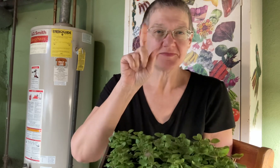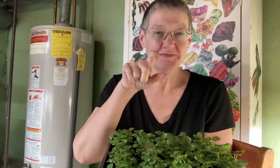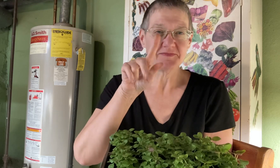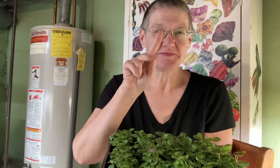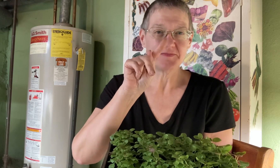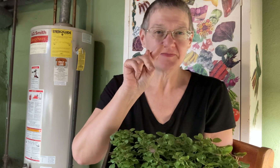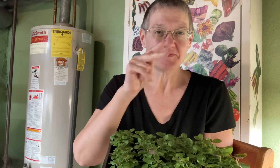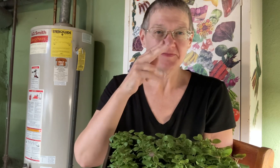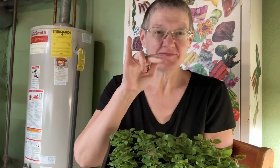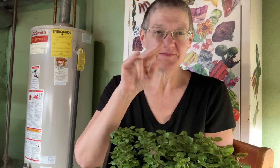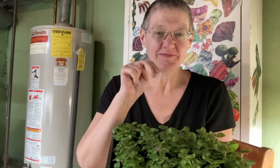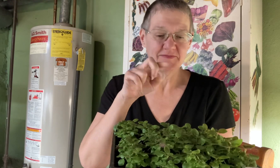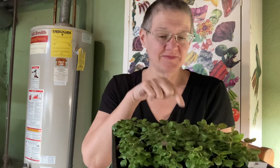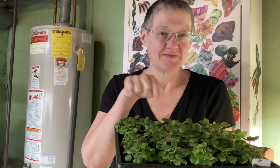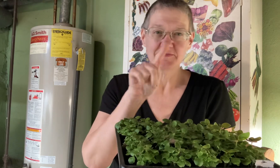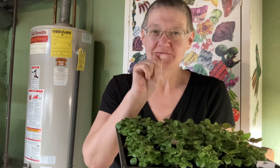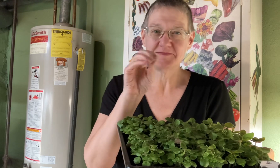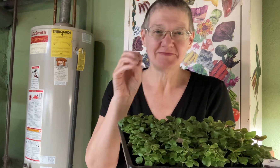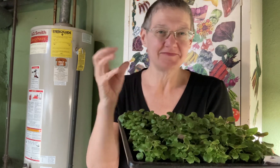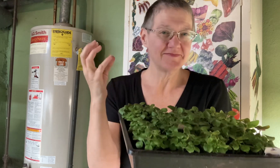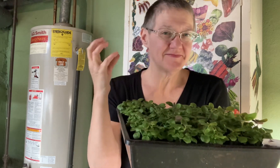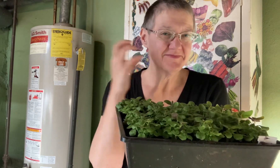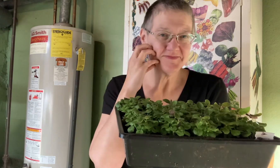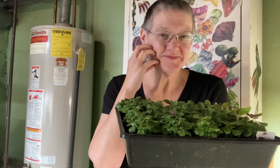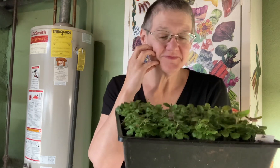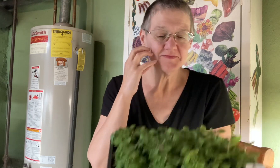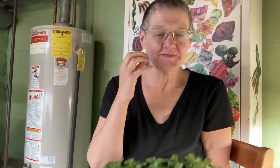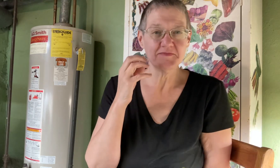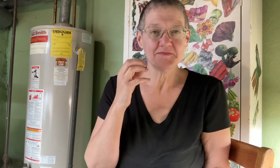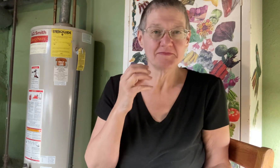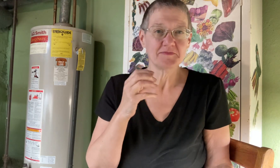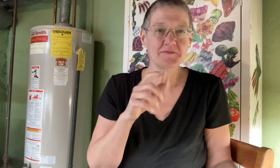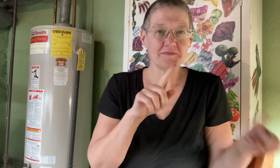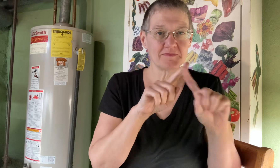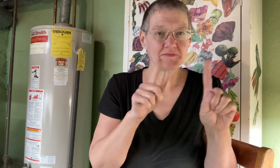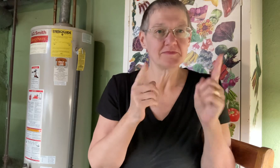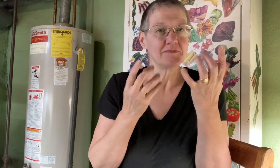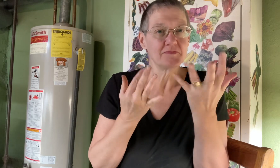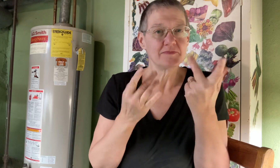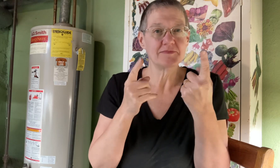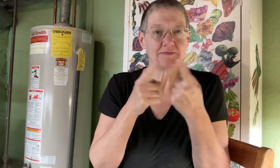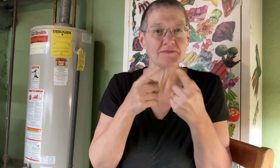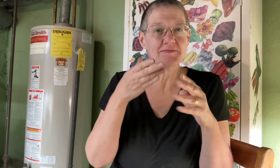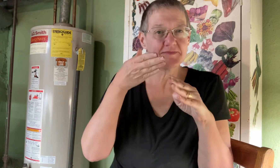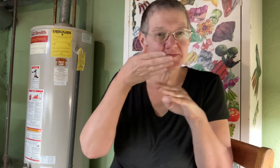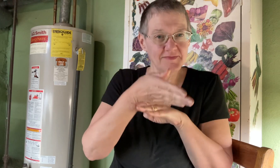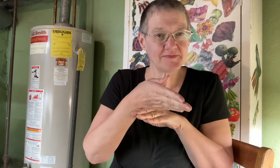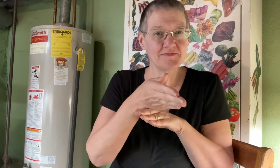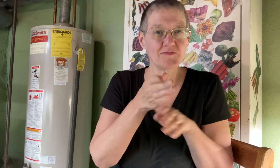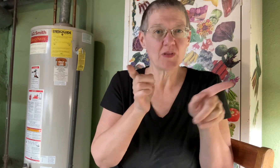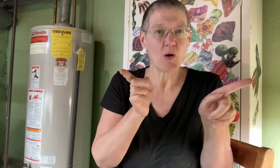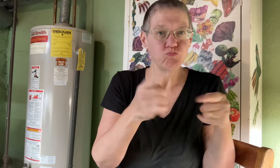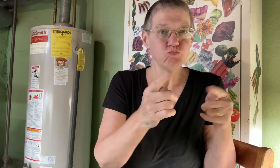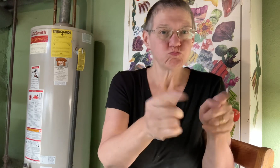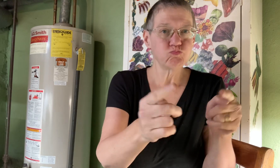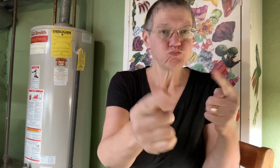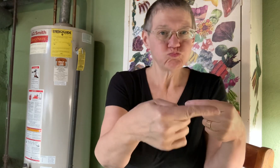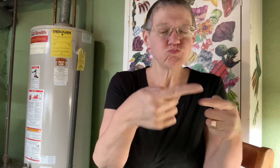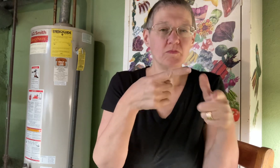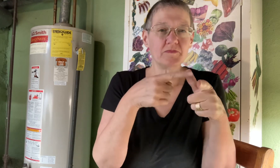So I knew when I sowed these, I would have to thin. These are too thick. But I'm gonna wait until after